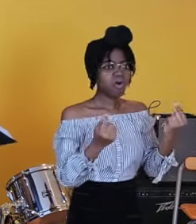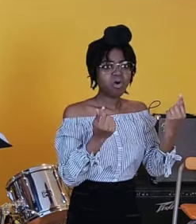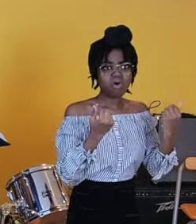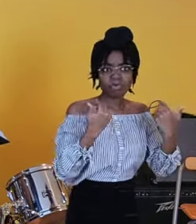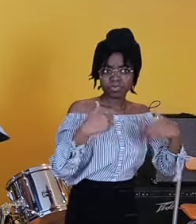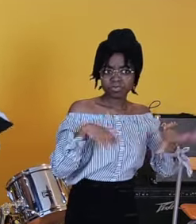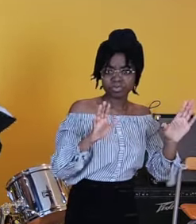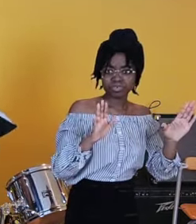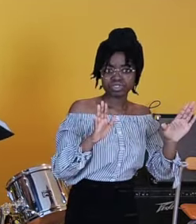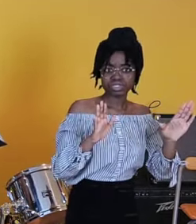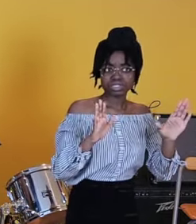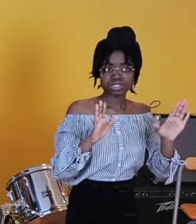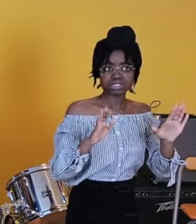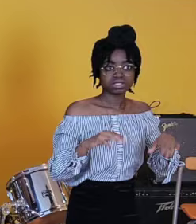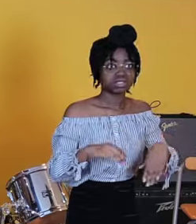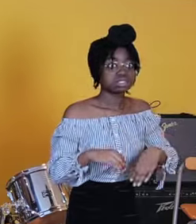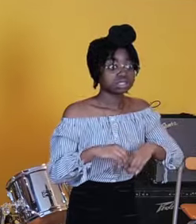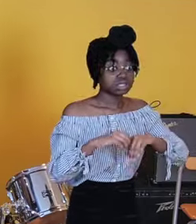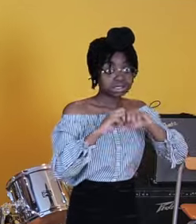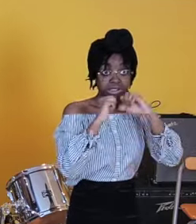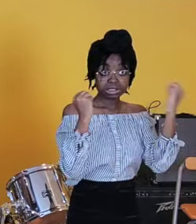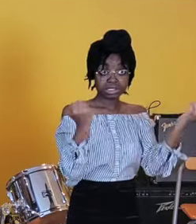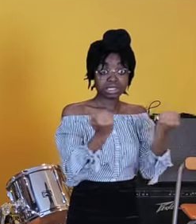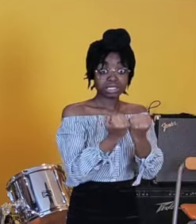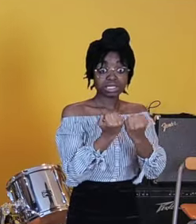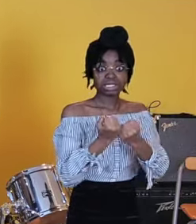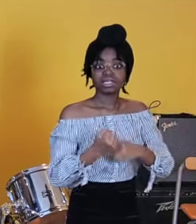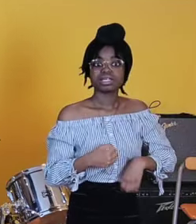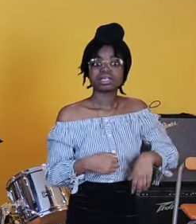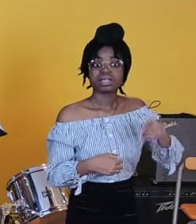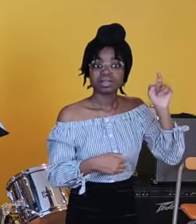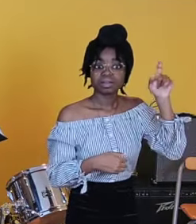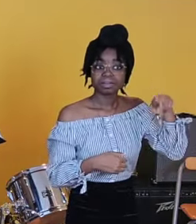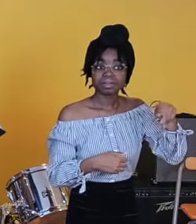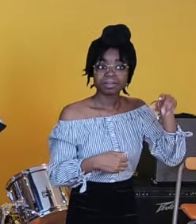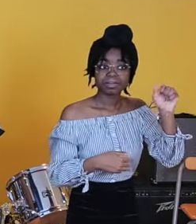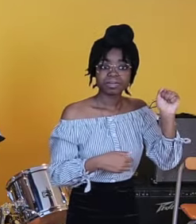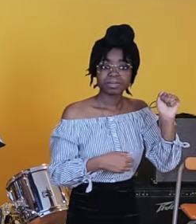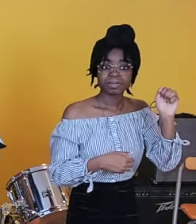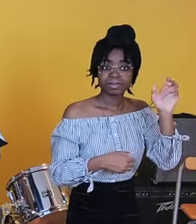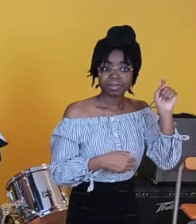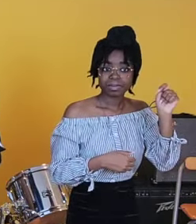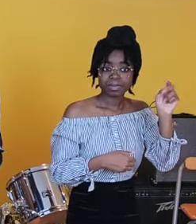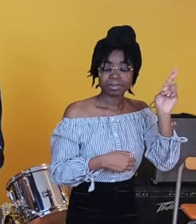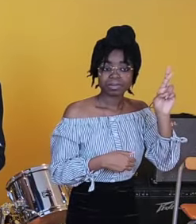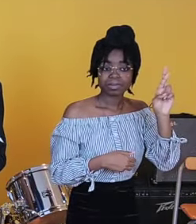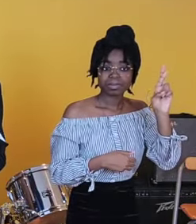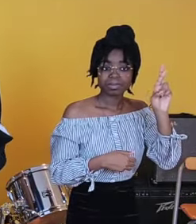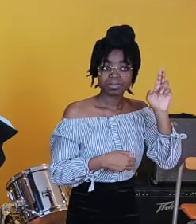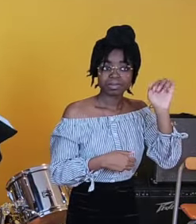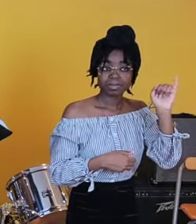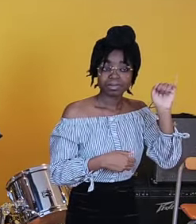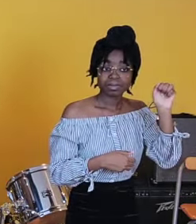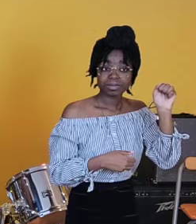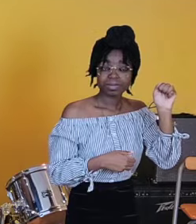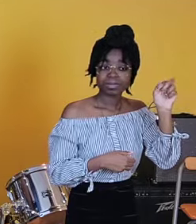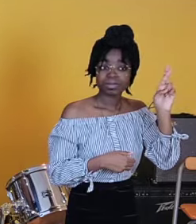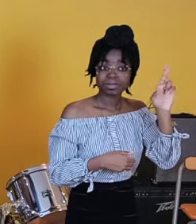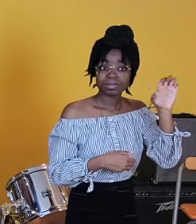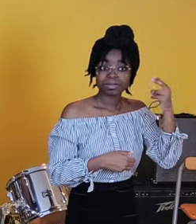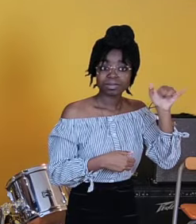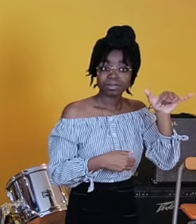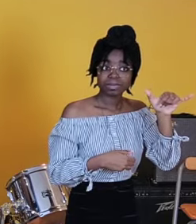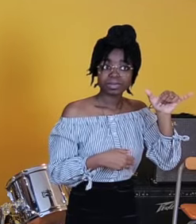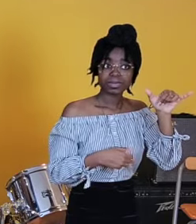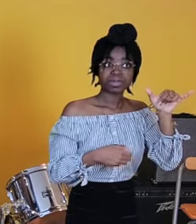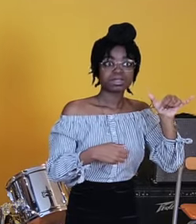our society, patriarchy is equated with the oppression of women. So anytime we think about it,